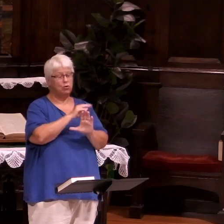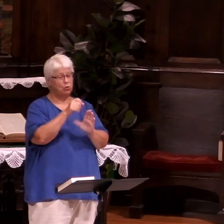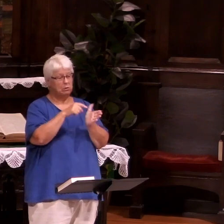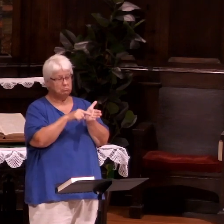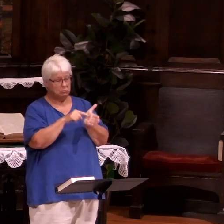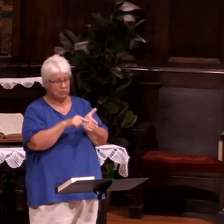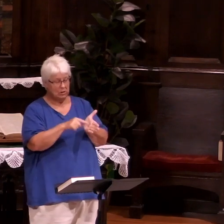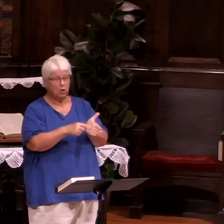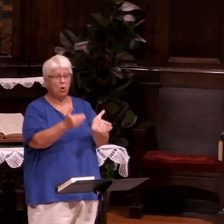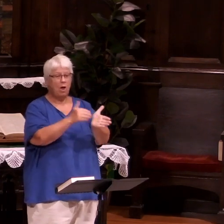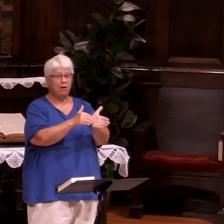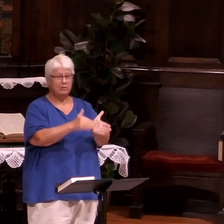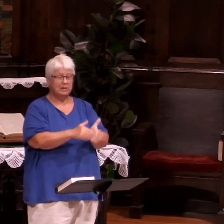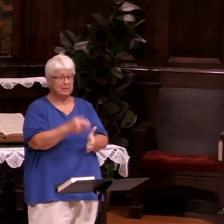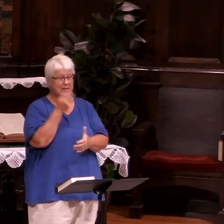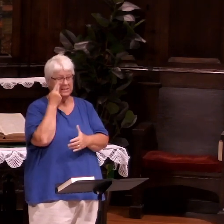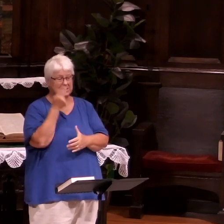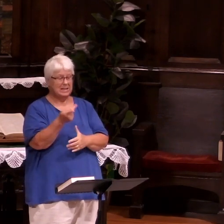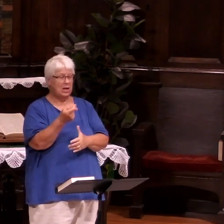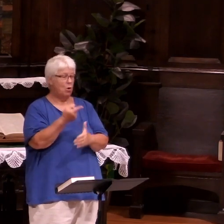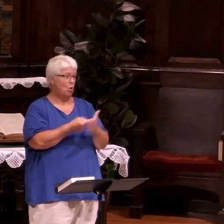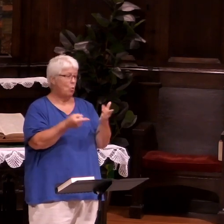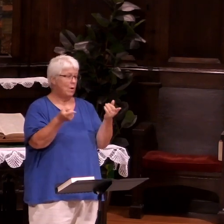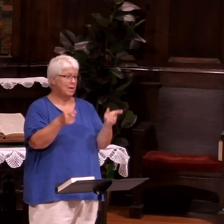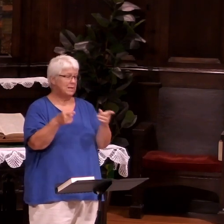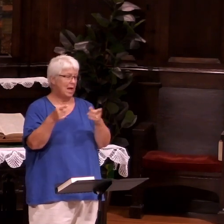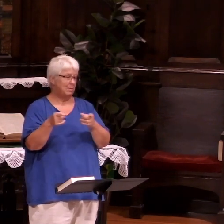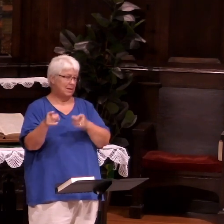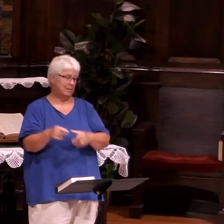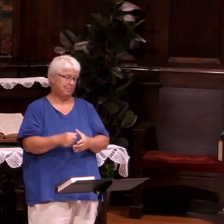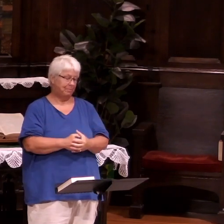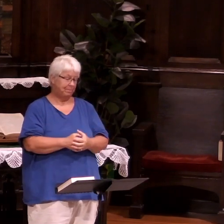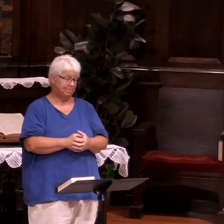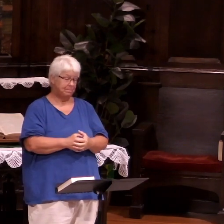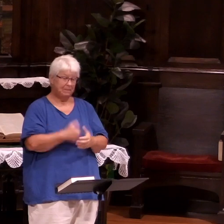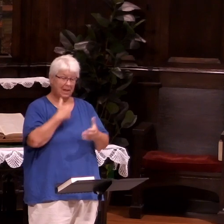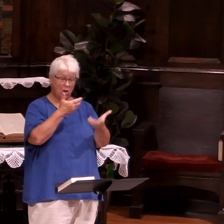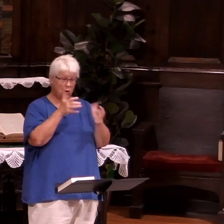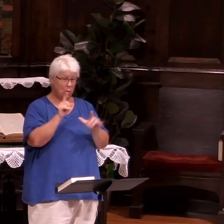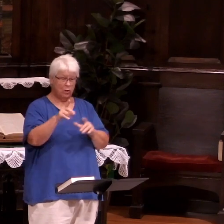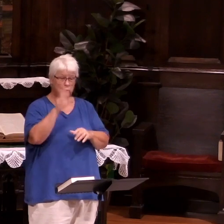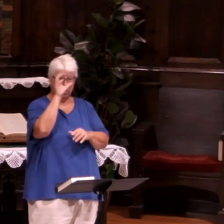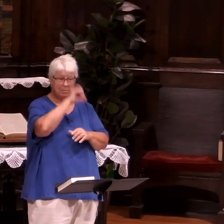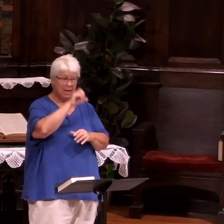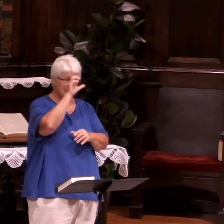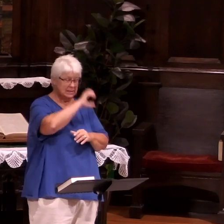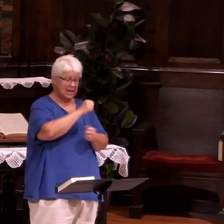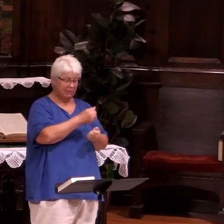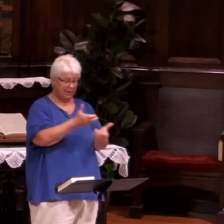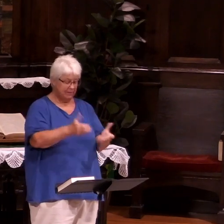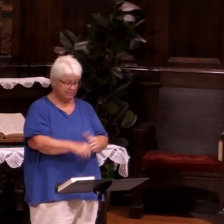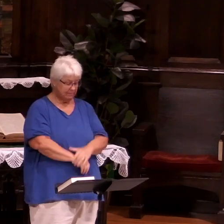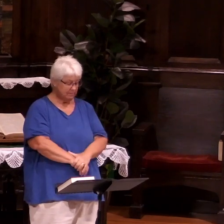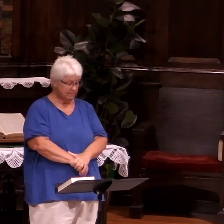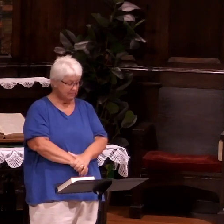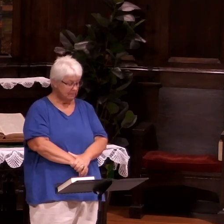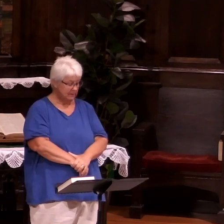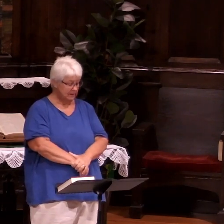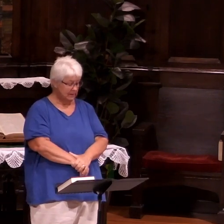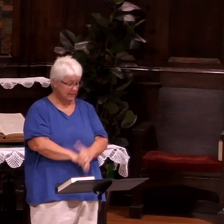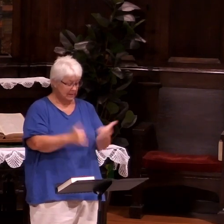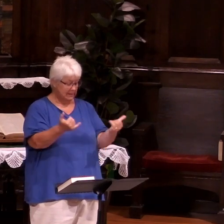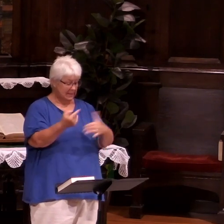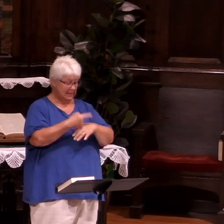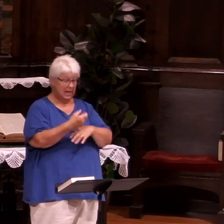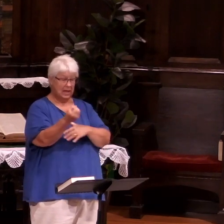in often and see what is going on, because we don't want you to miss anything. Today